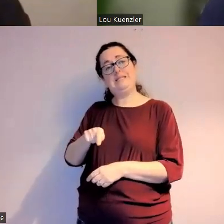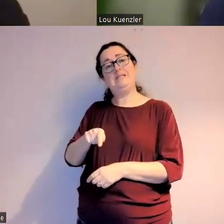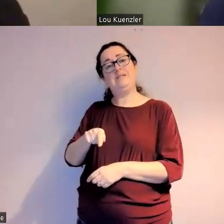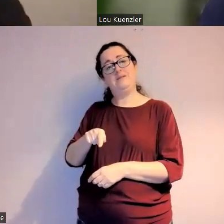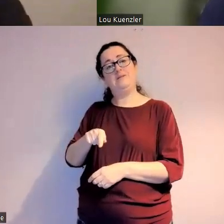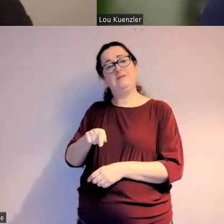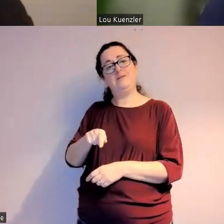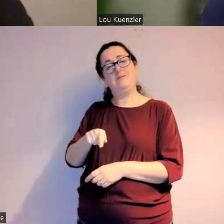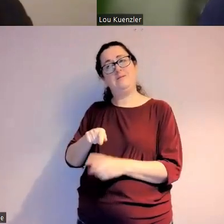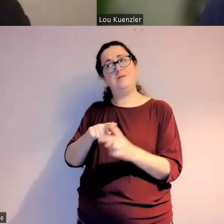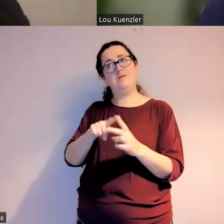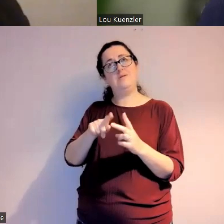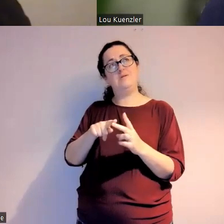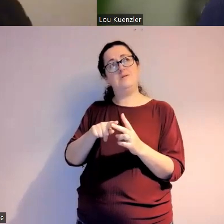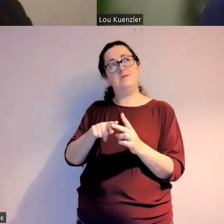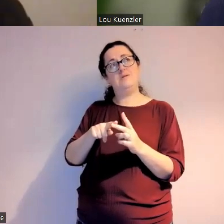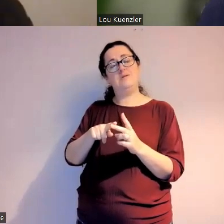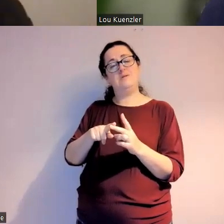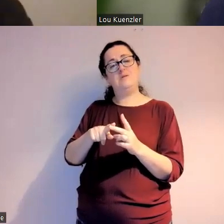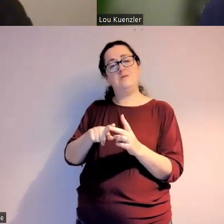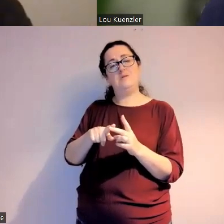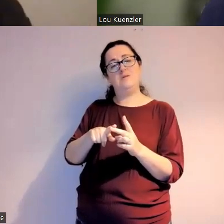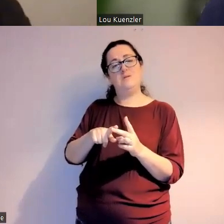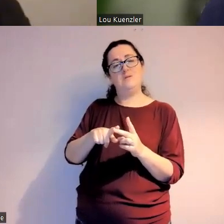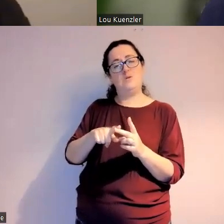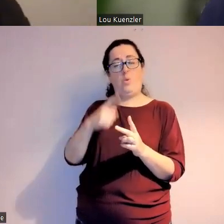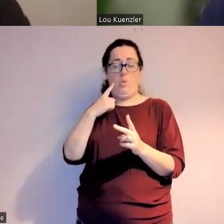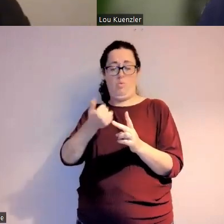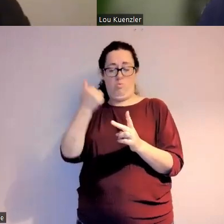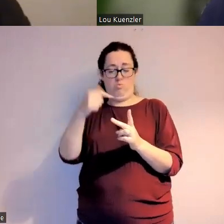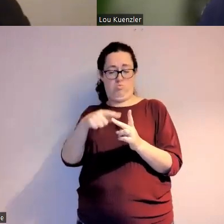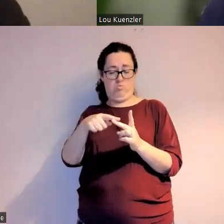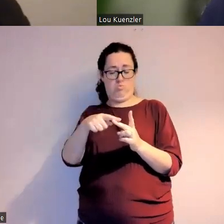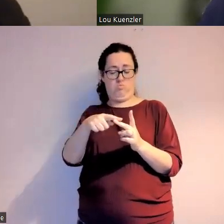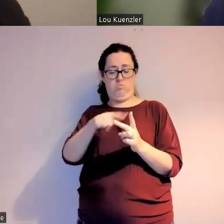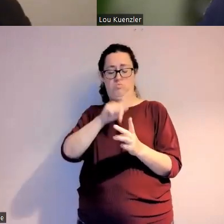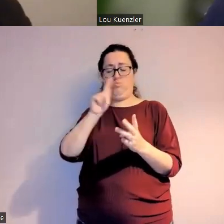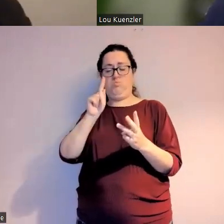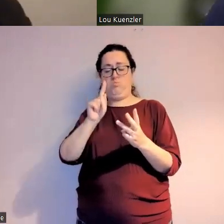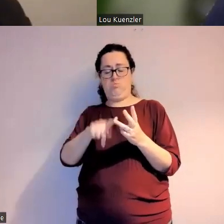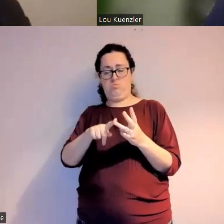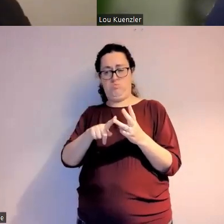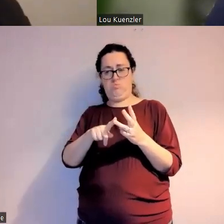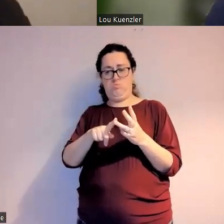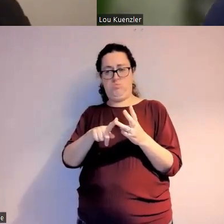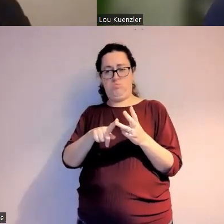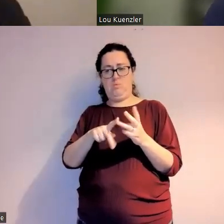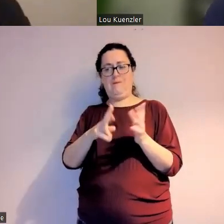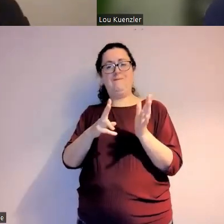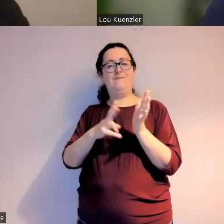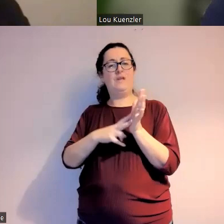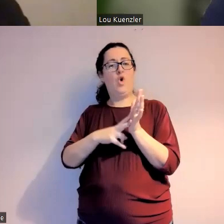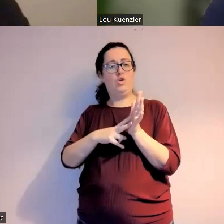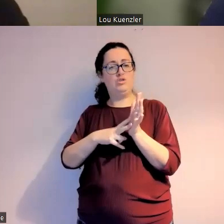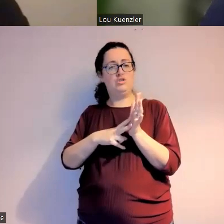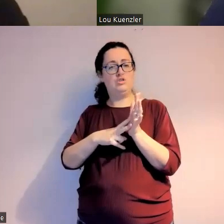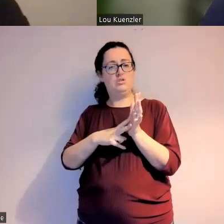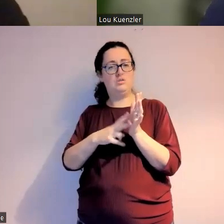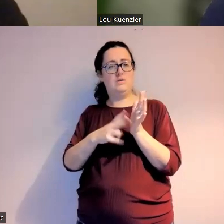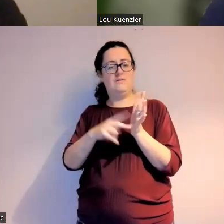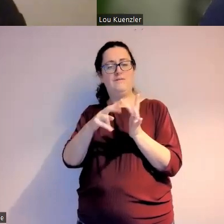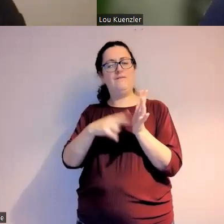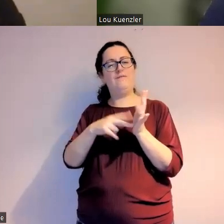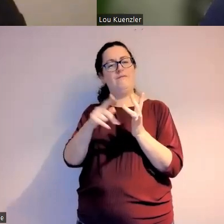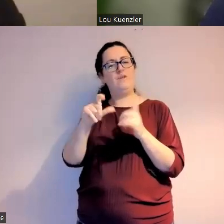actually then actually I thought, oh, she's great, and then and Vinod was actually, it started when